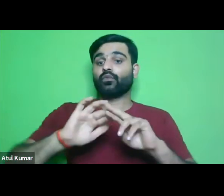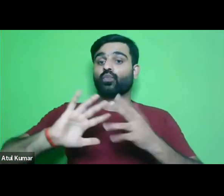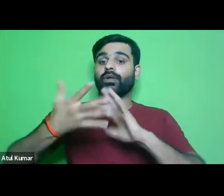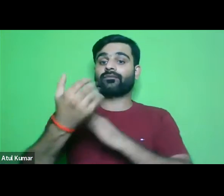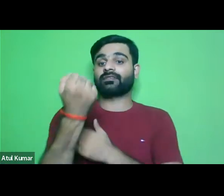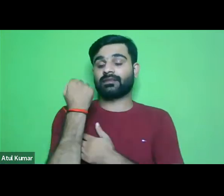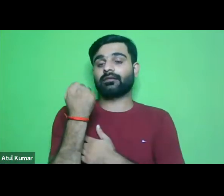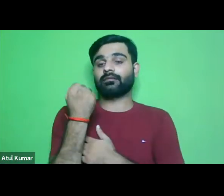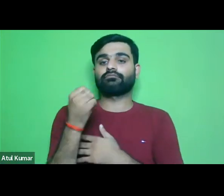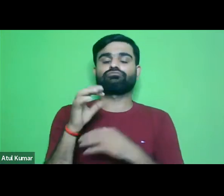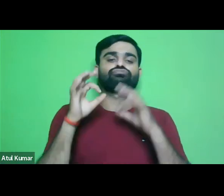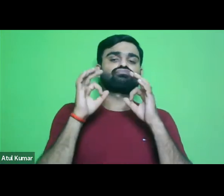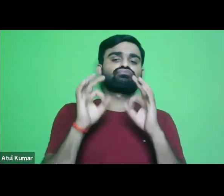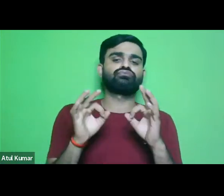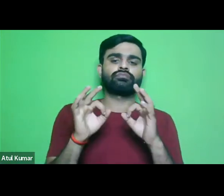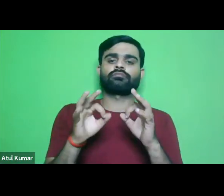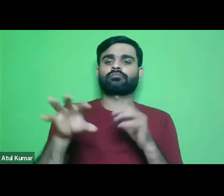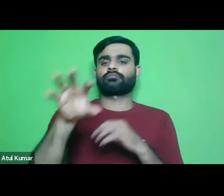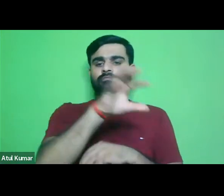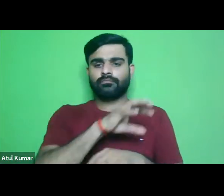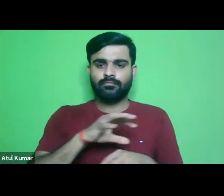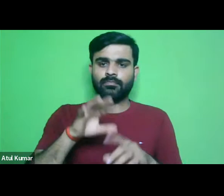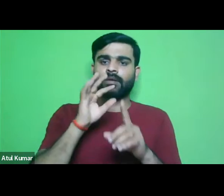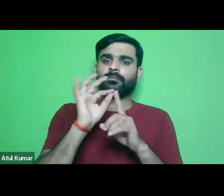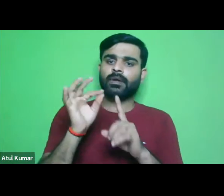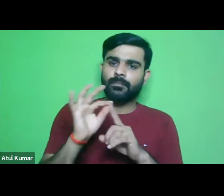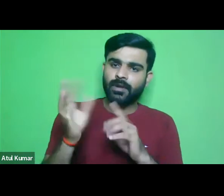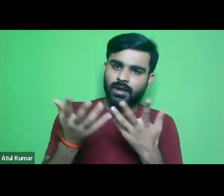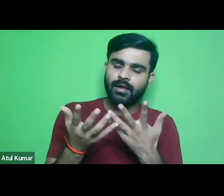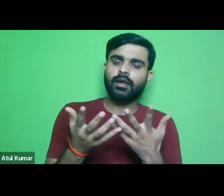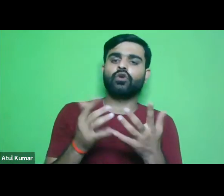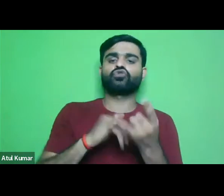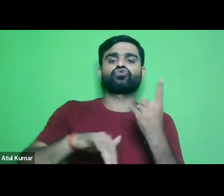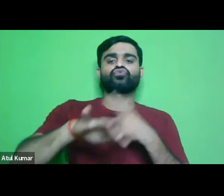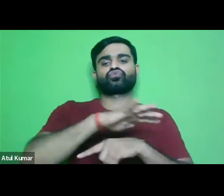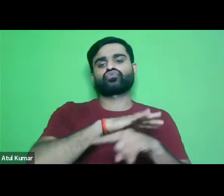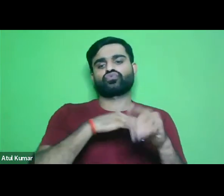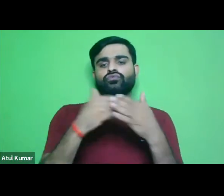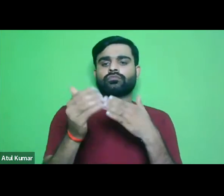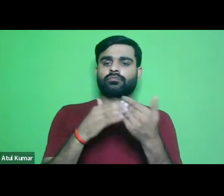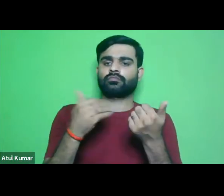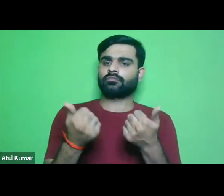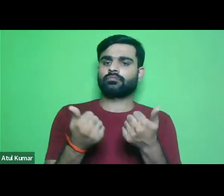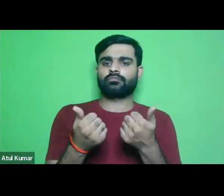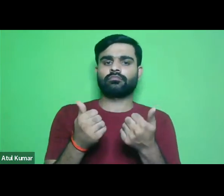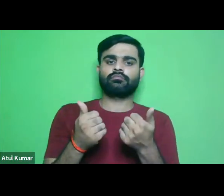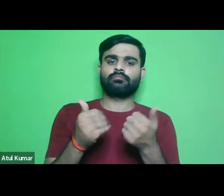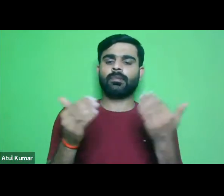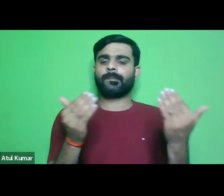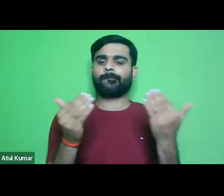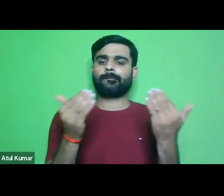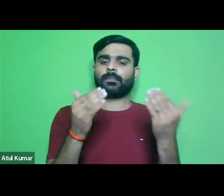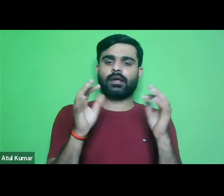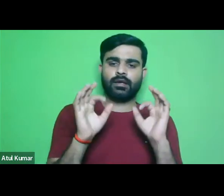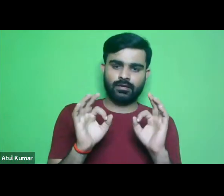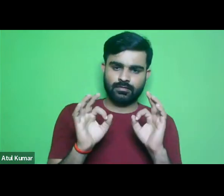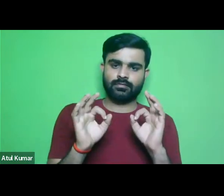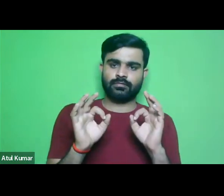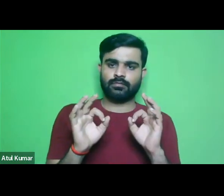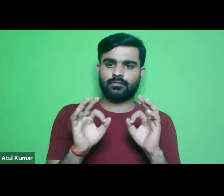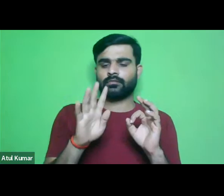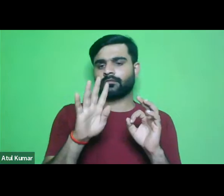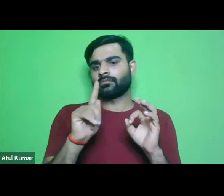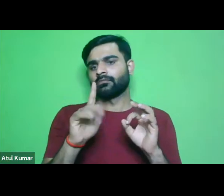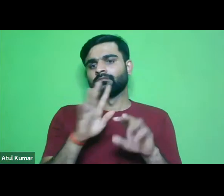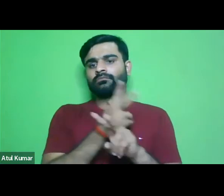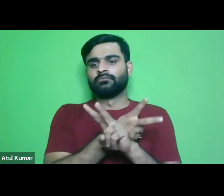very contested between the state, the private parties, and situationally ever since we sort of had independence in the late 1940s